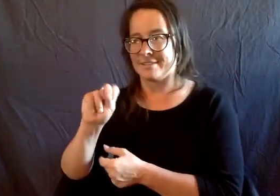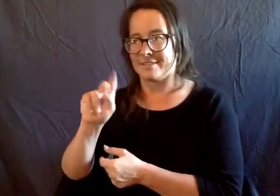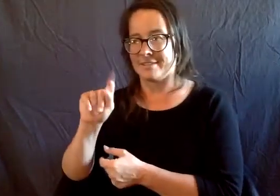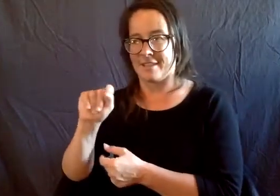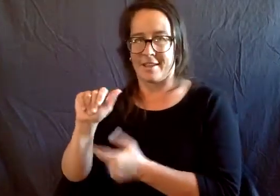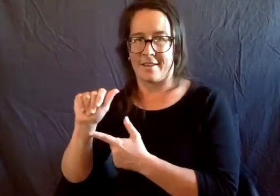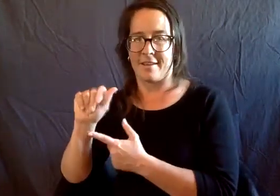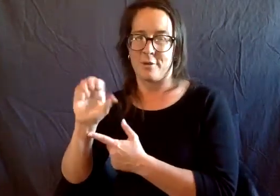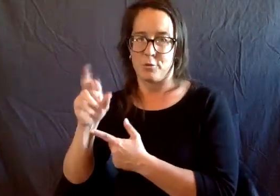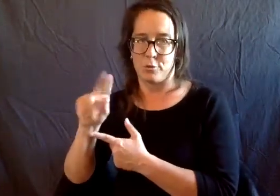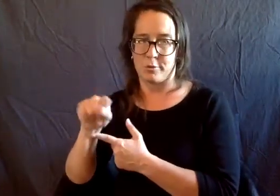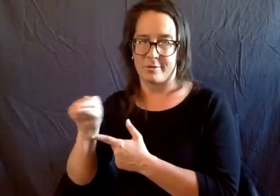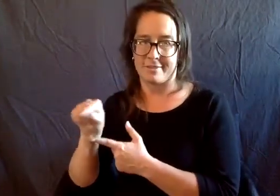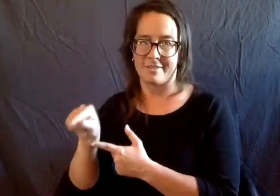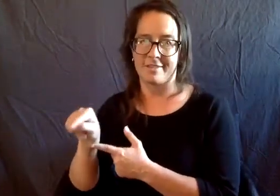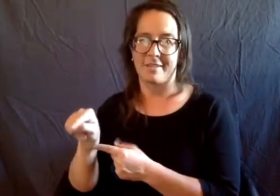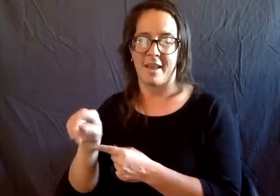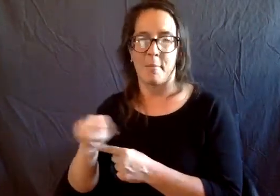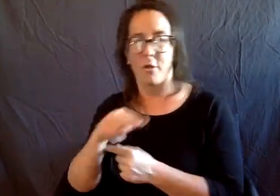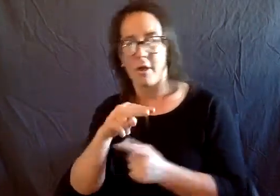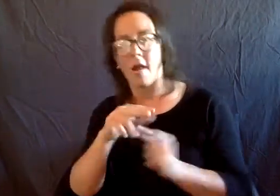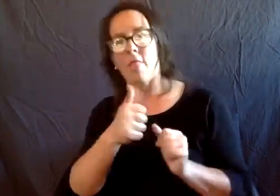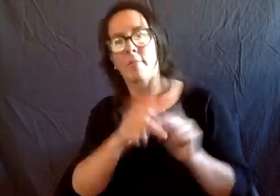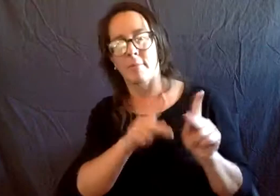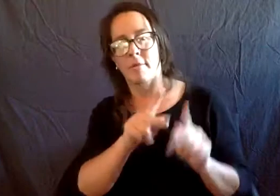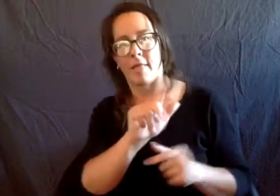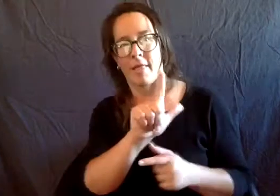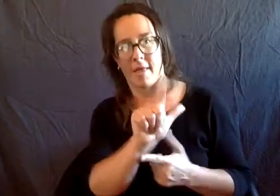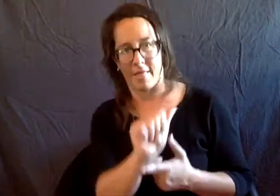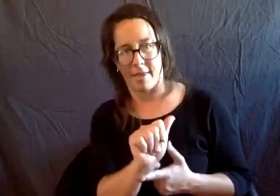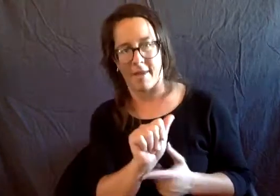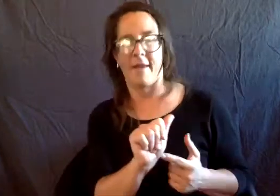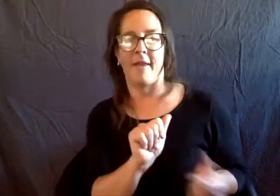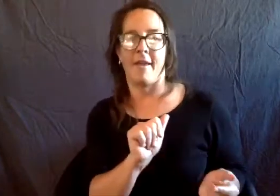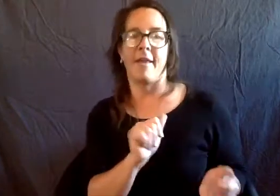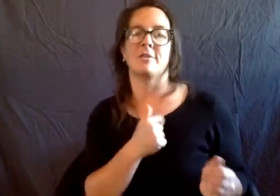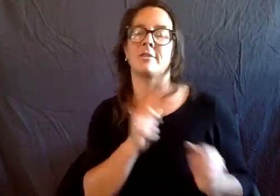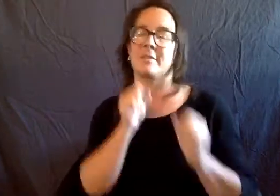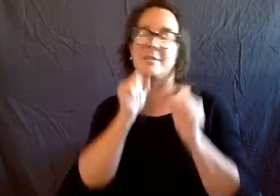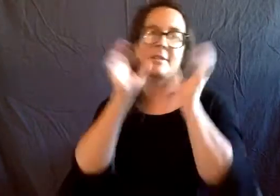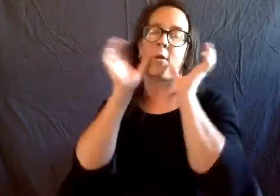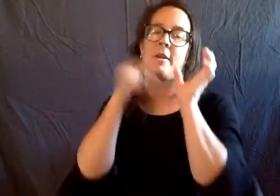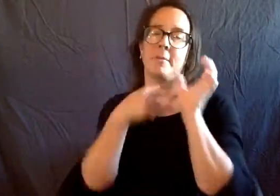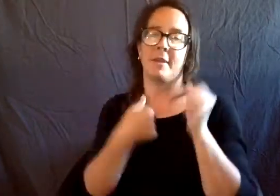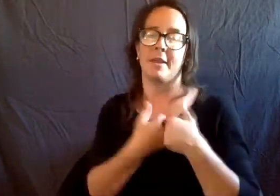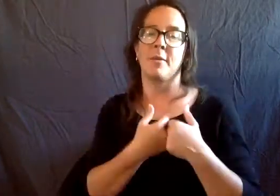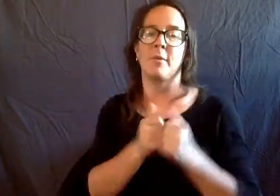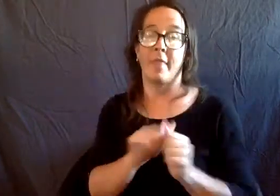Like, I'm looking at everyone at the same time, and it's just astounding to me. With that, I would like to pass it